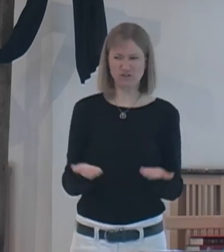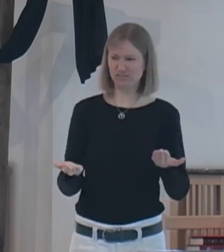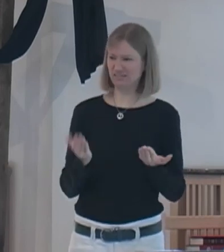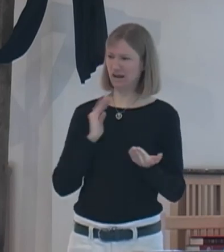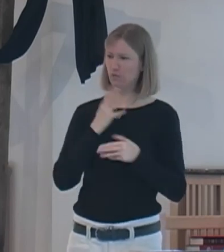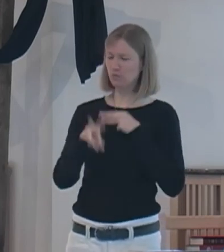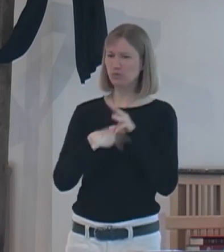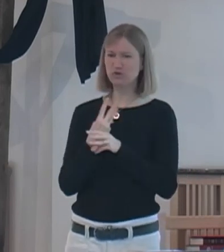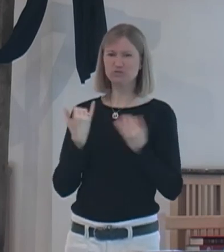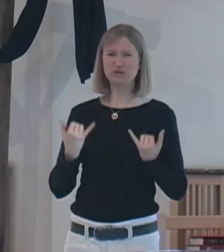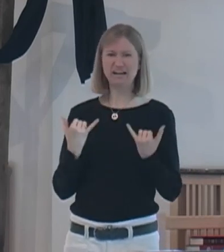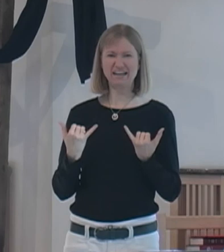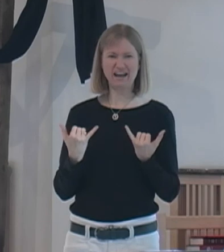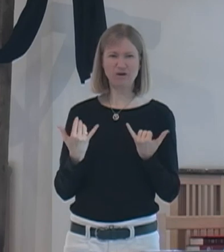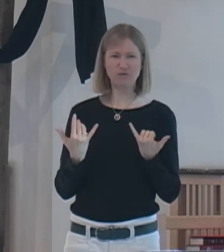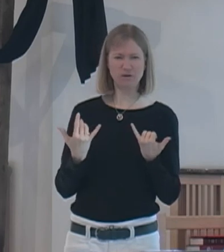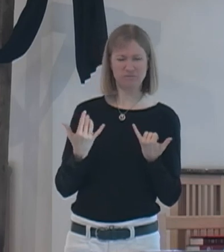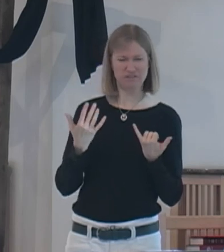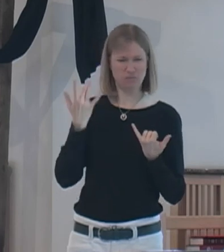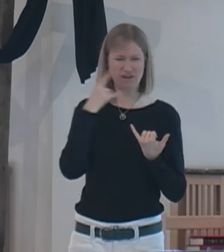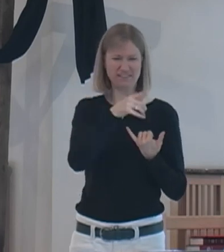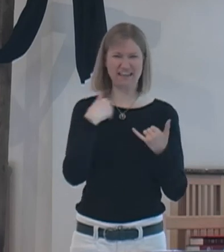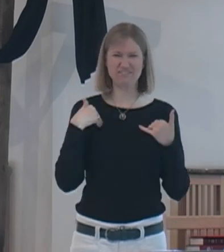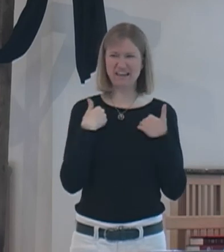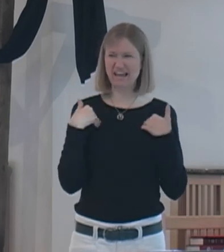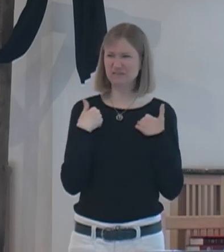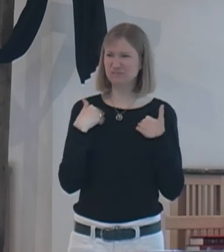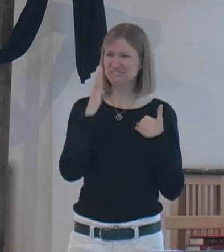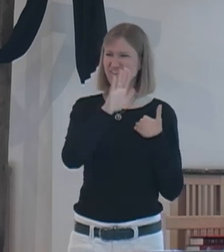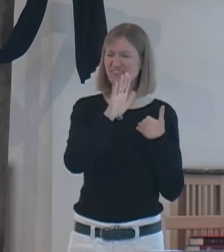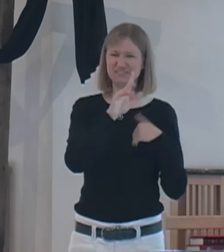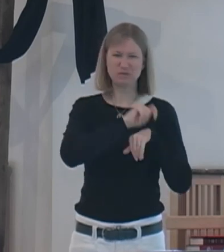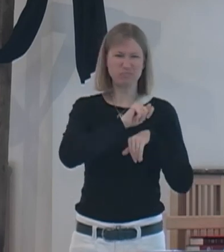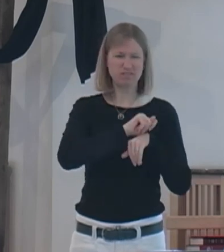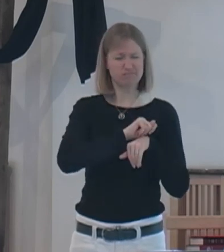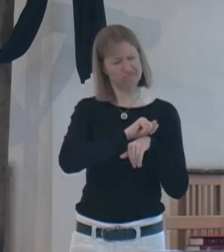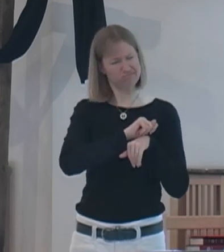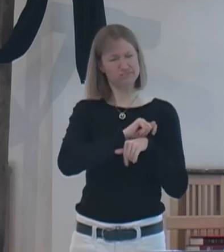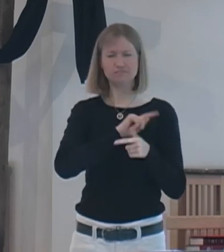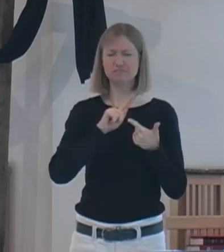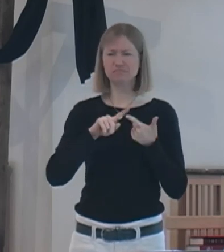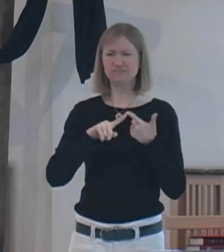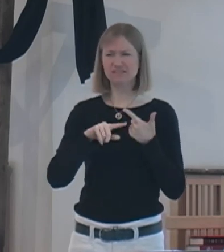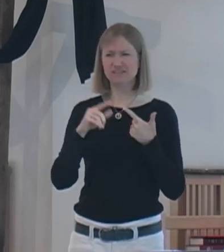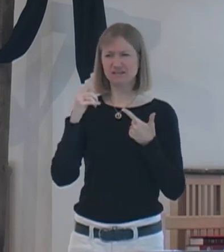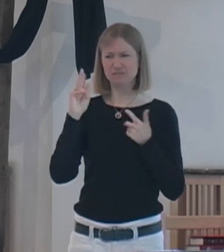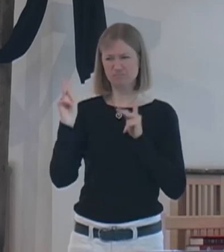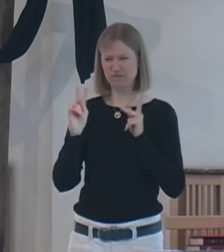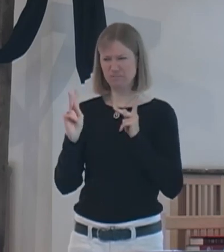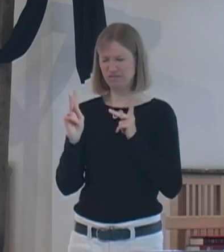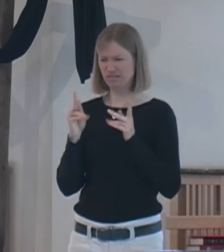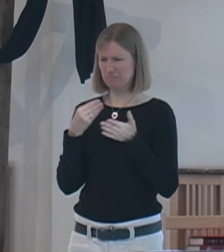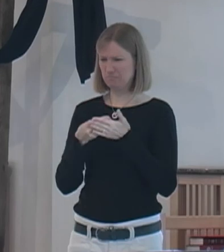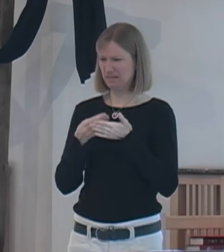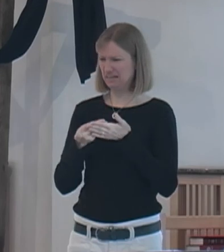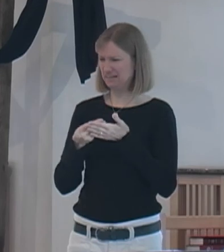all, what were the animals doing there in the story? Secondly, what are money changers and why were they there?